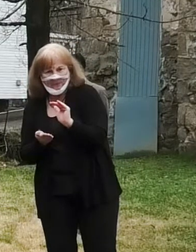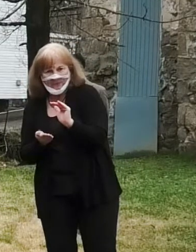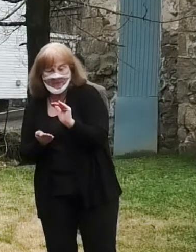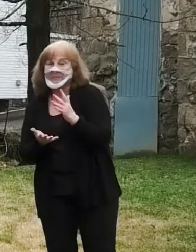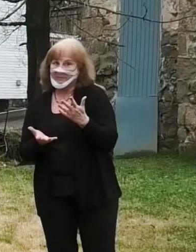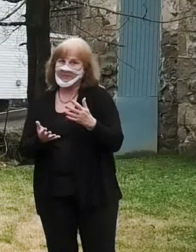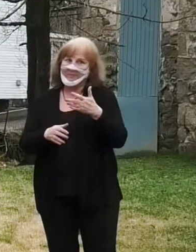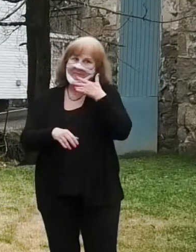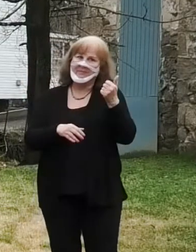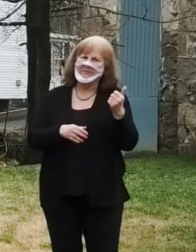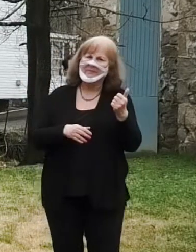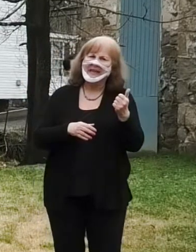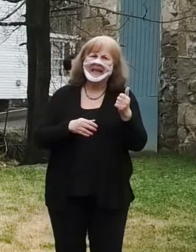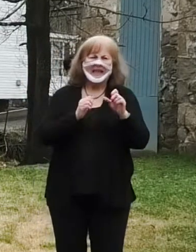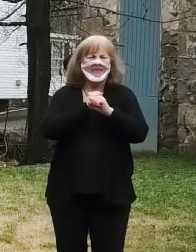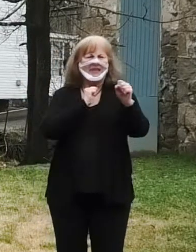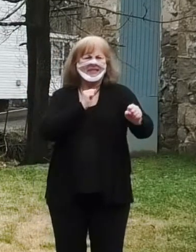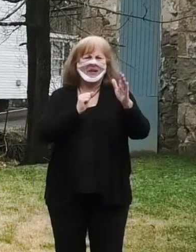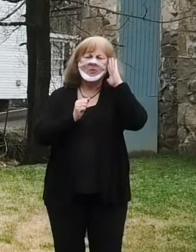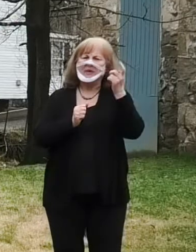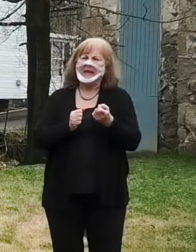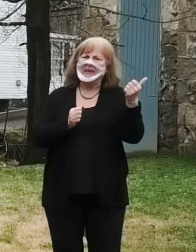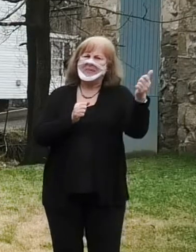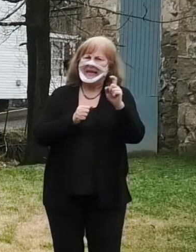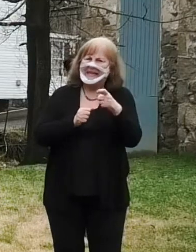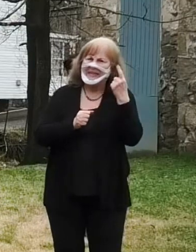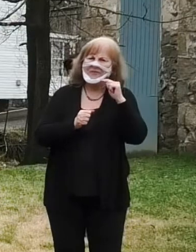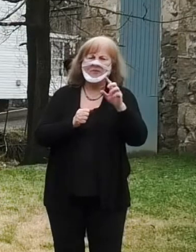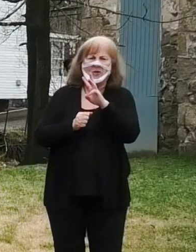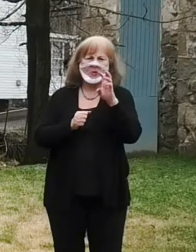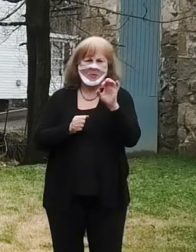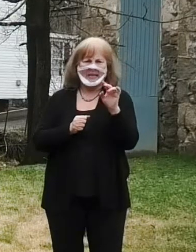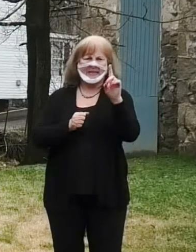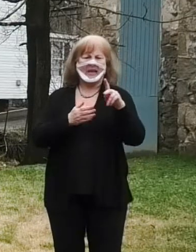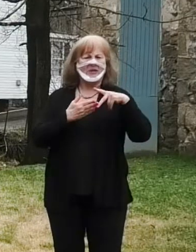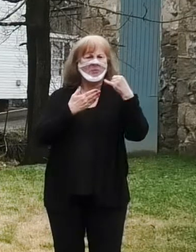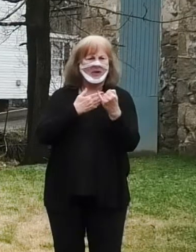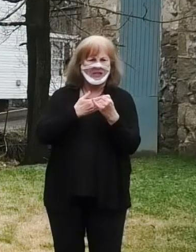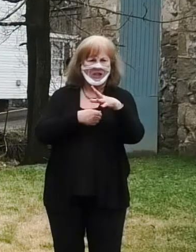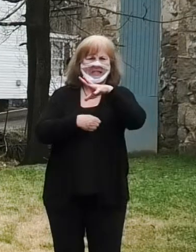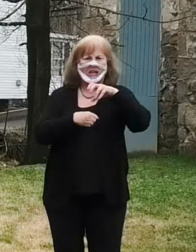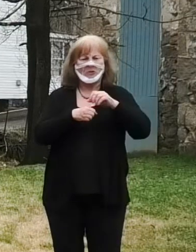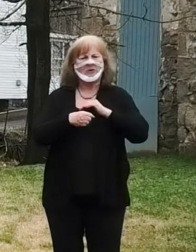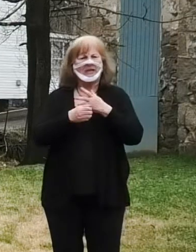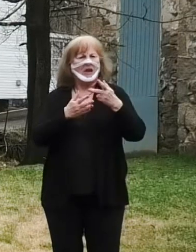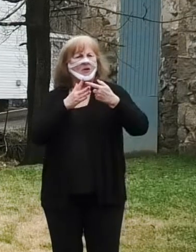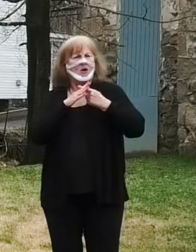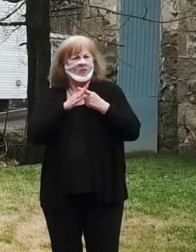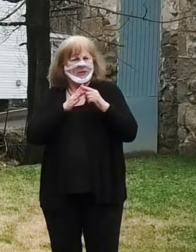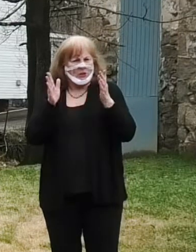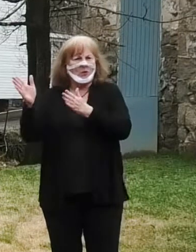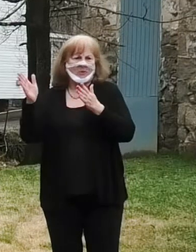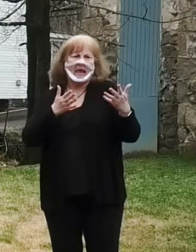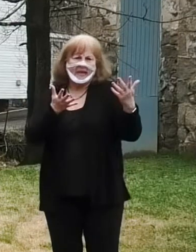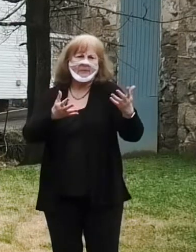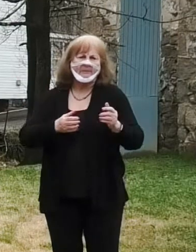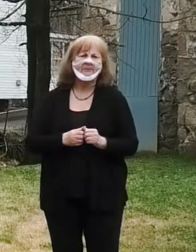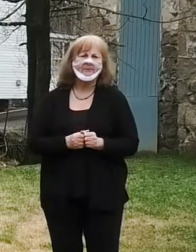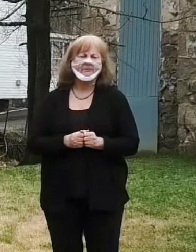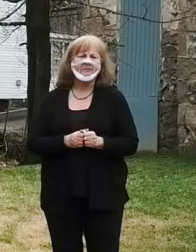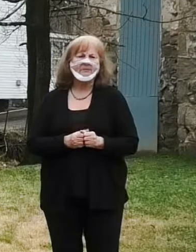The extension would also eliminate the need for the West End projects included in our original plan.